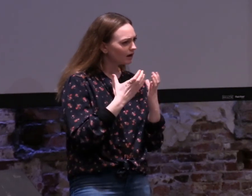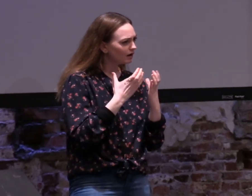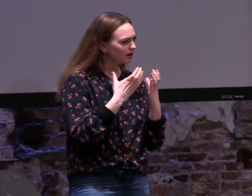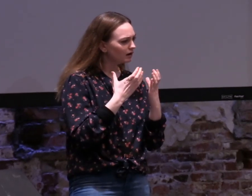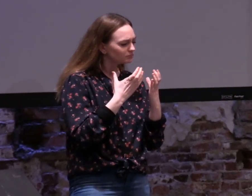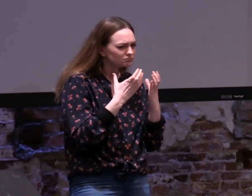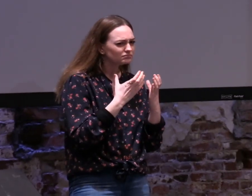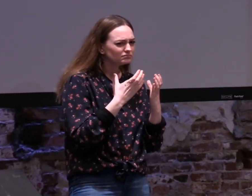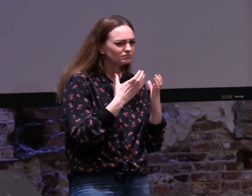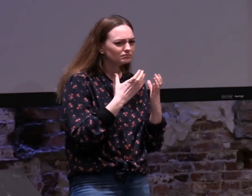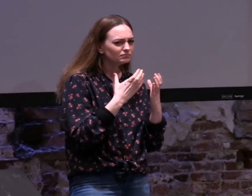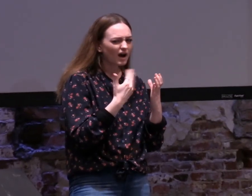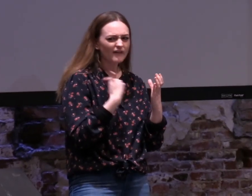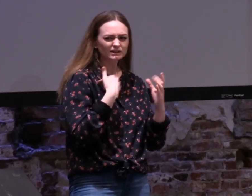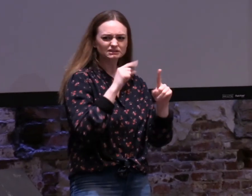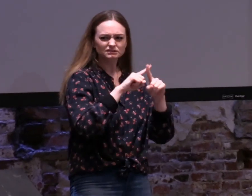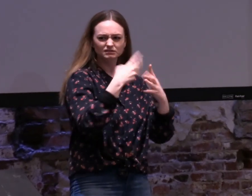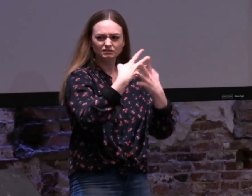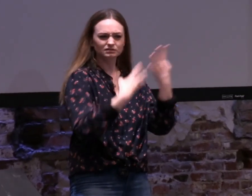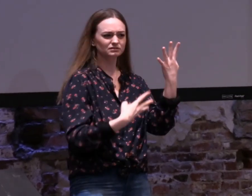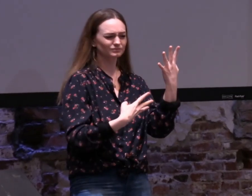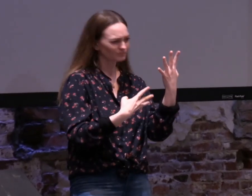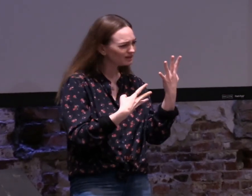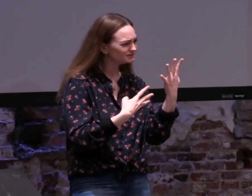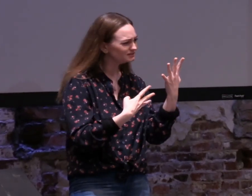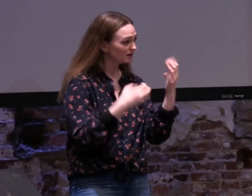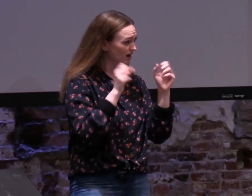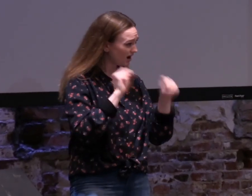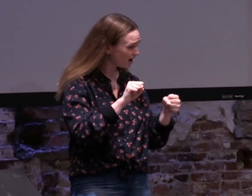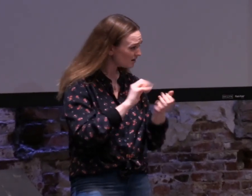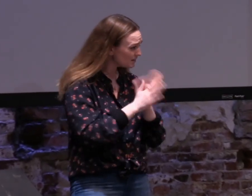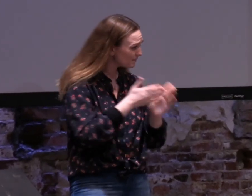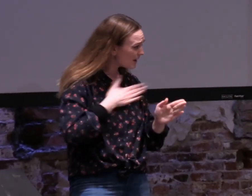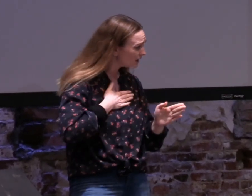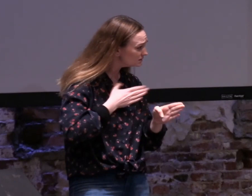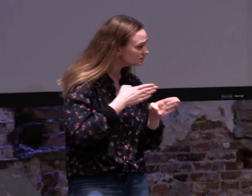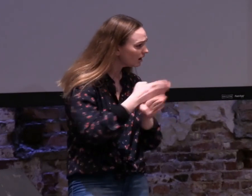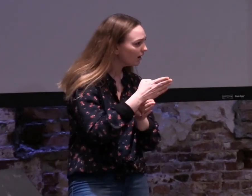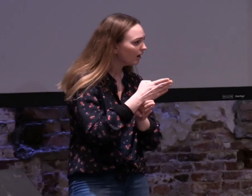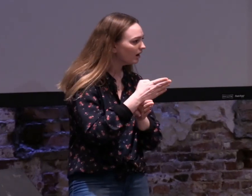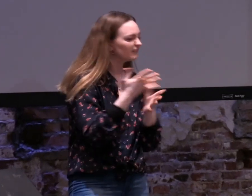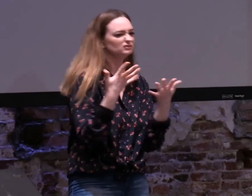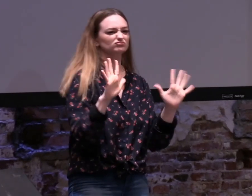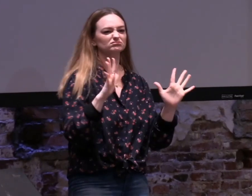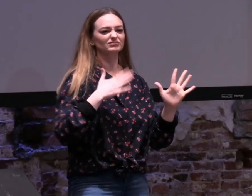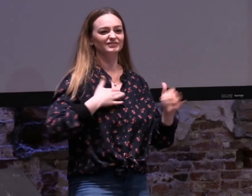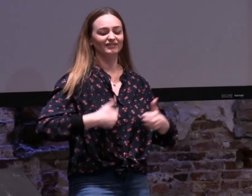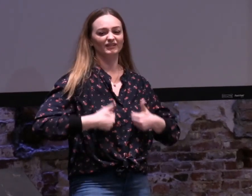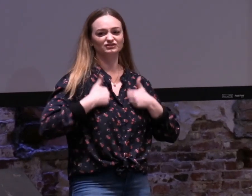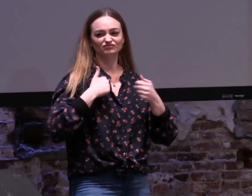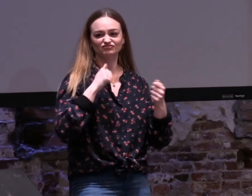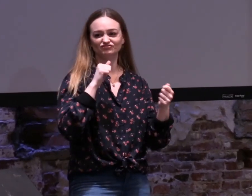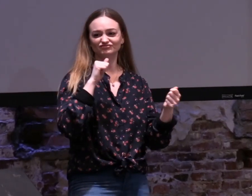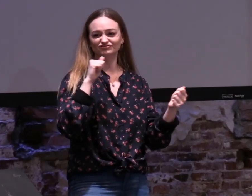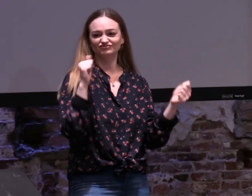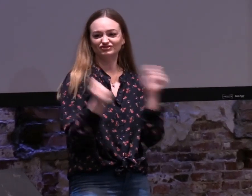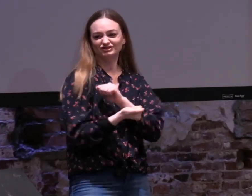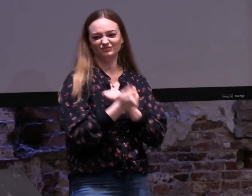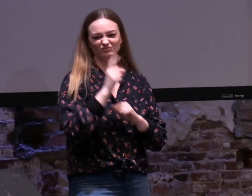that button. I didn't realize that was actually an academic course, a major. And